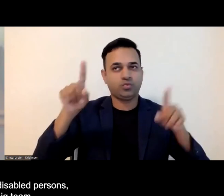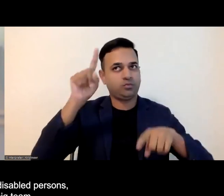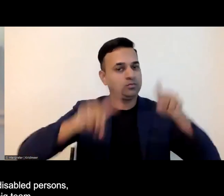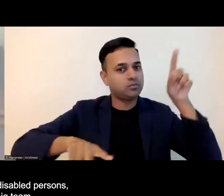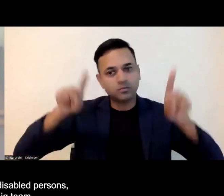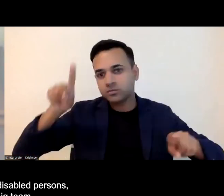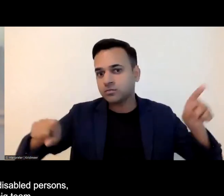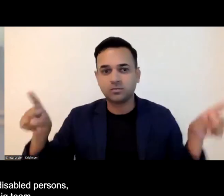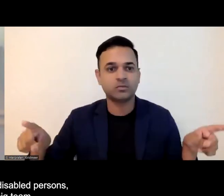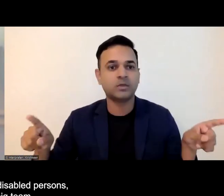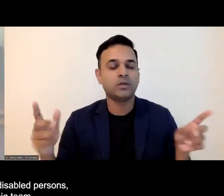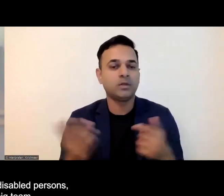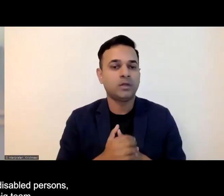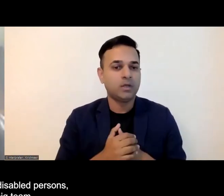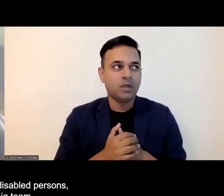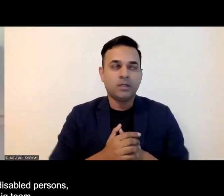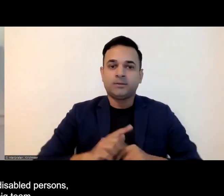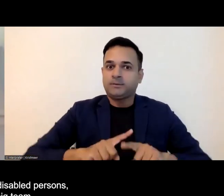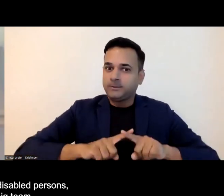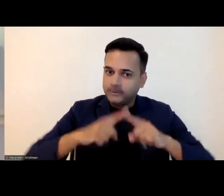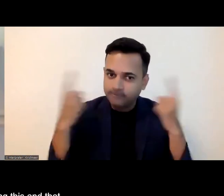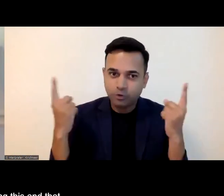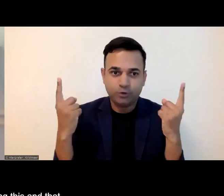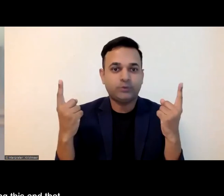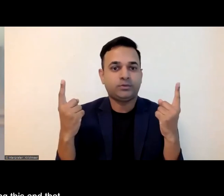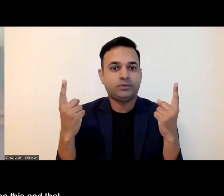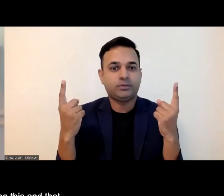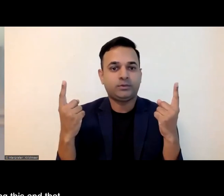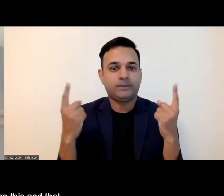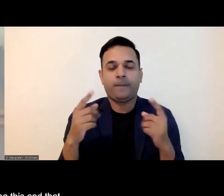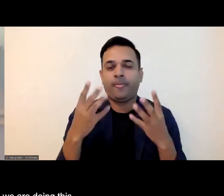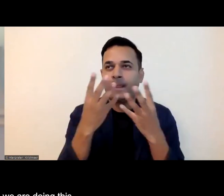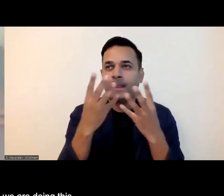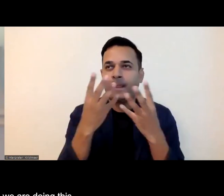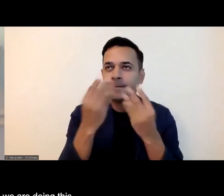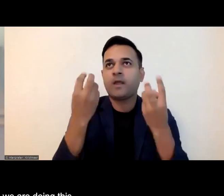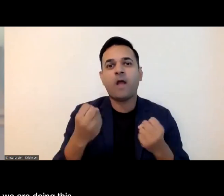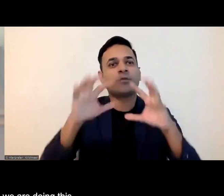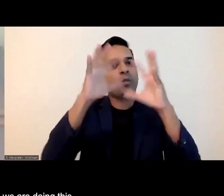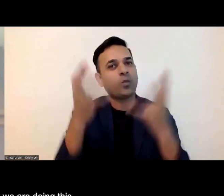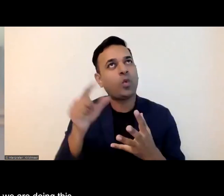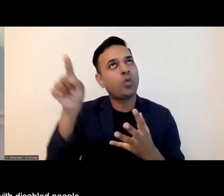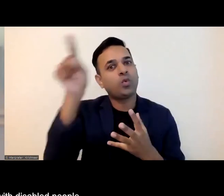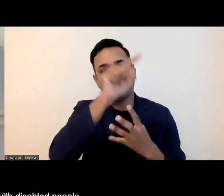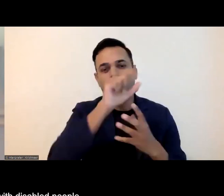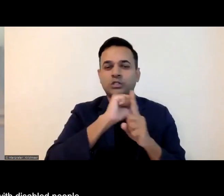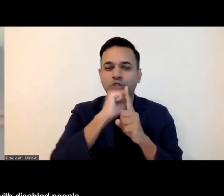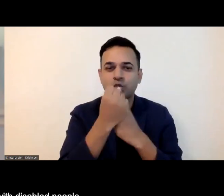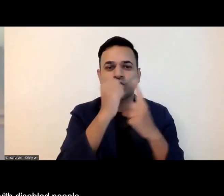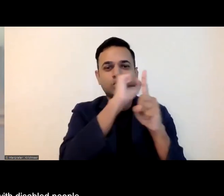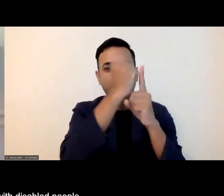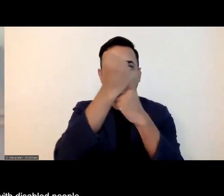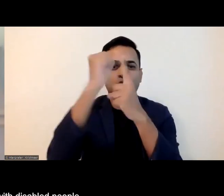persons. Very big teams. They are doing this and that. They are saying, we are doing this.